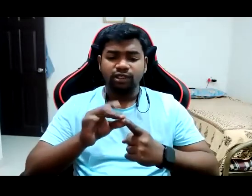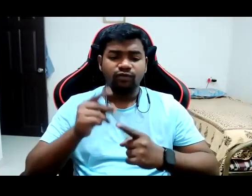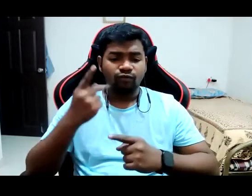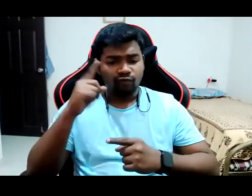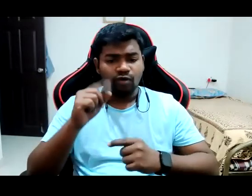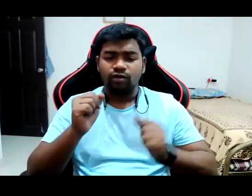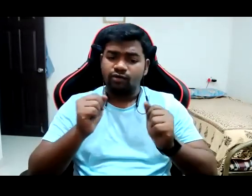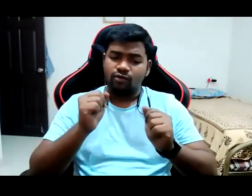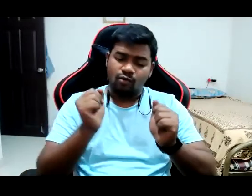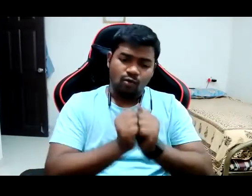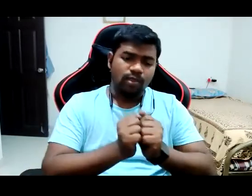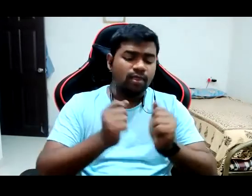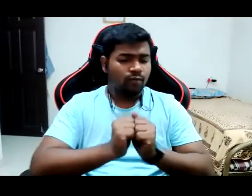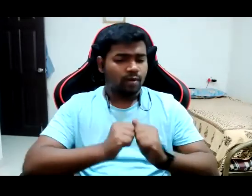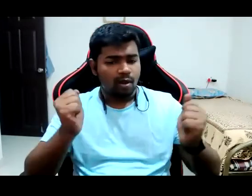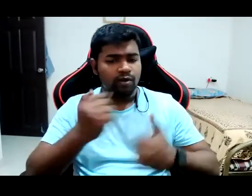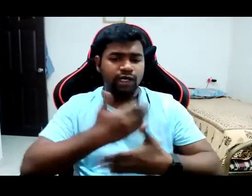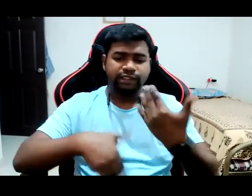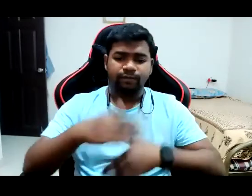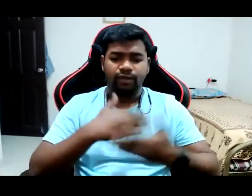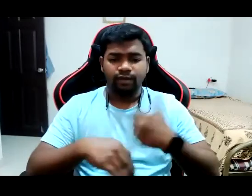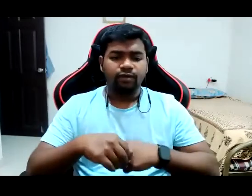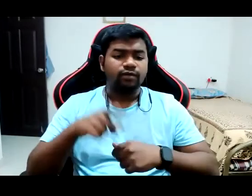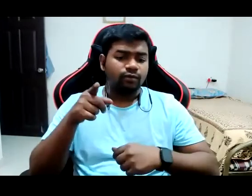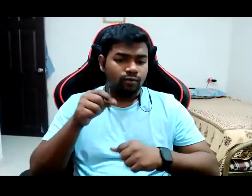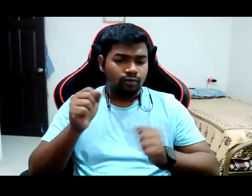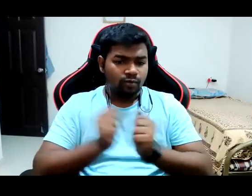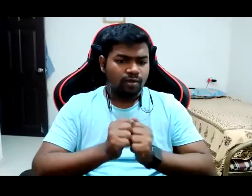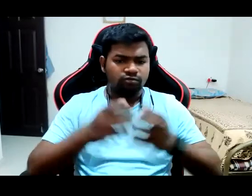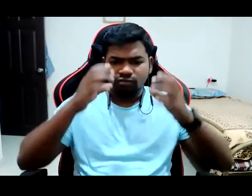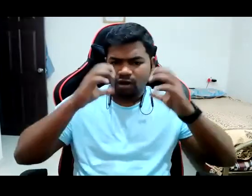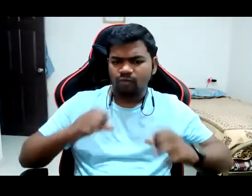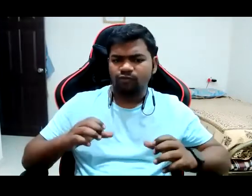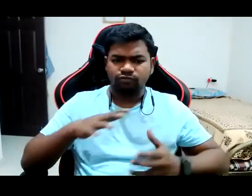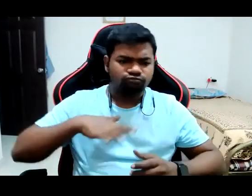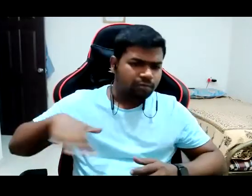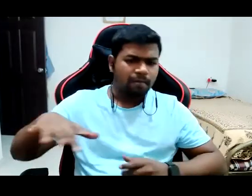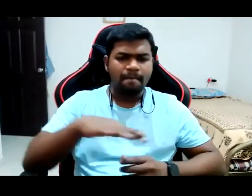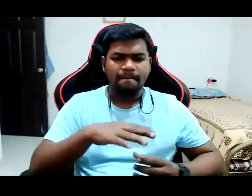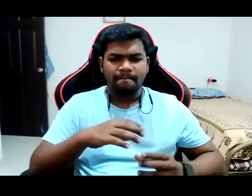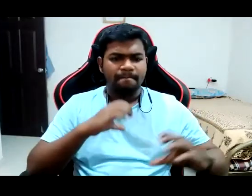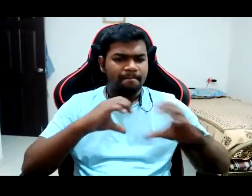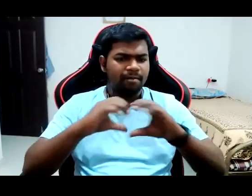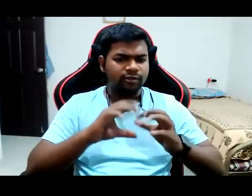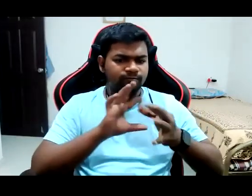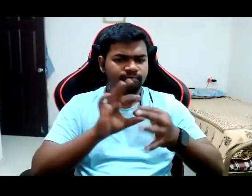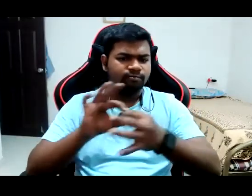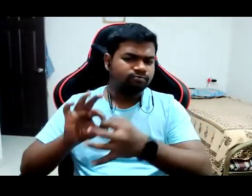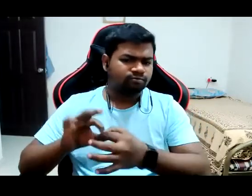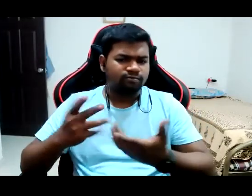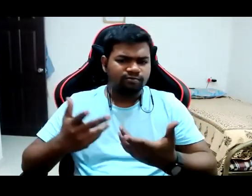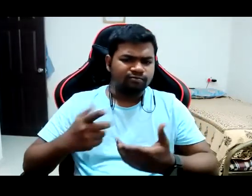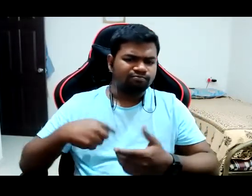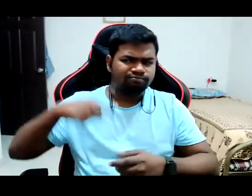without disabilities, you're going out of your comfort zone and really trying to meet other people and putting your biases aside